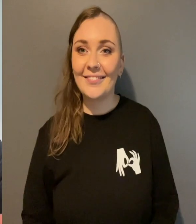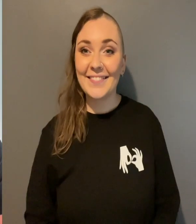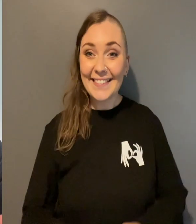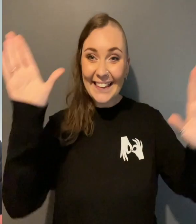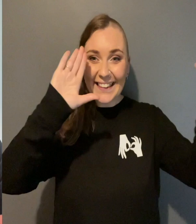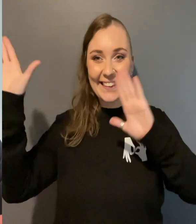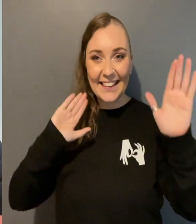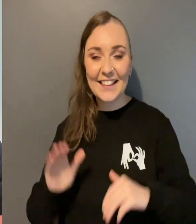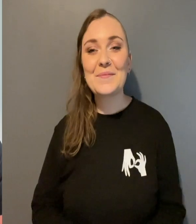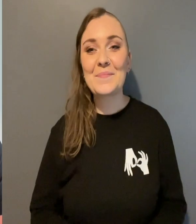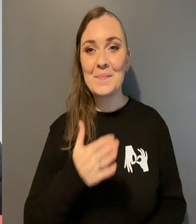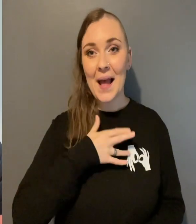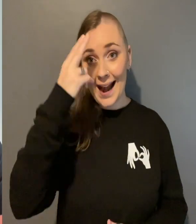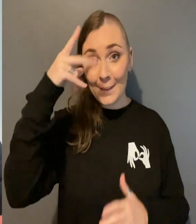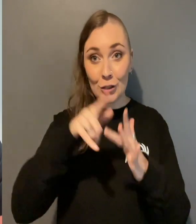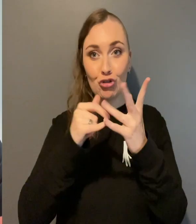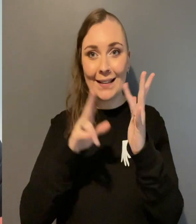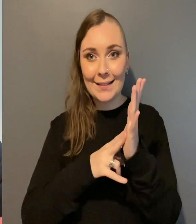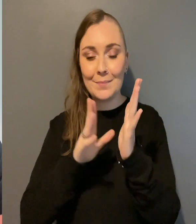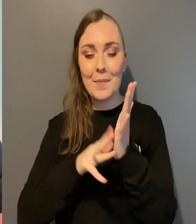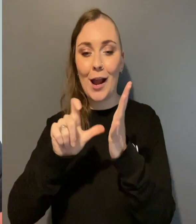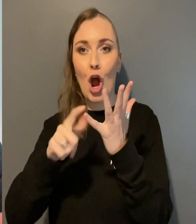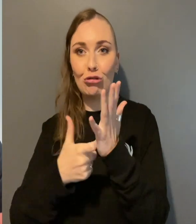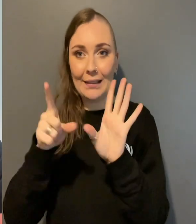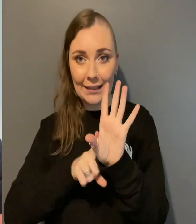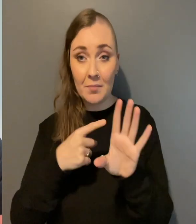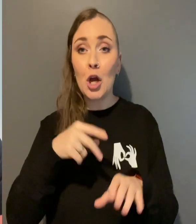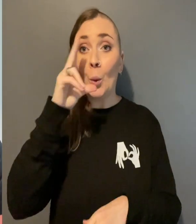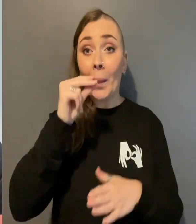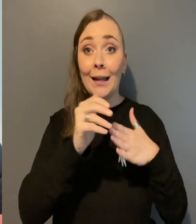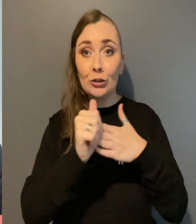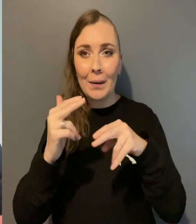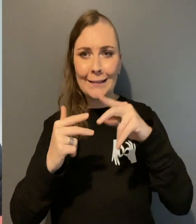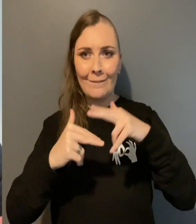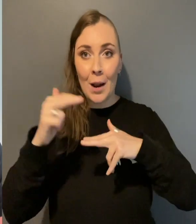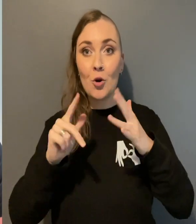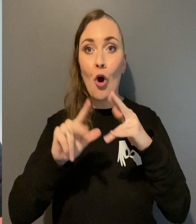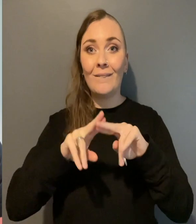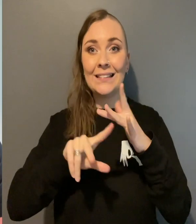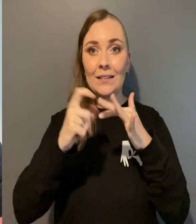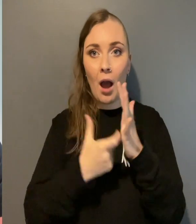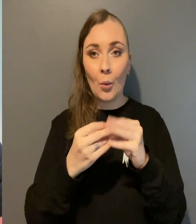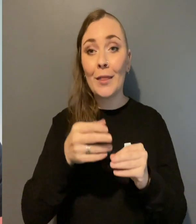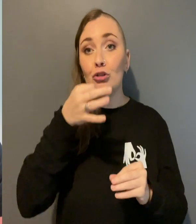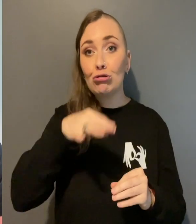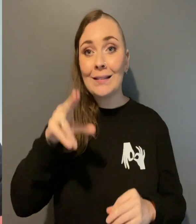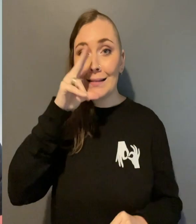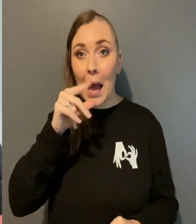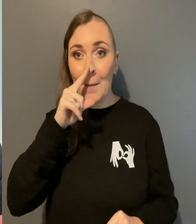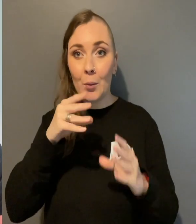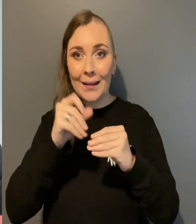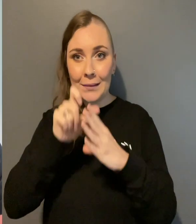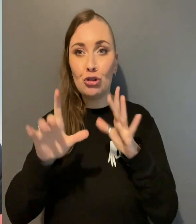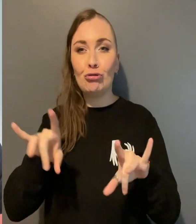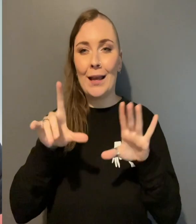hello everyone my name is Jason McCurry and I am the youth leadership and development officer with children and young people with disability